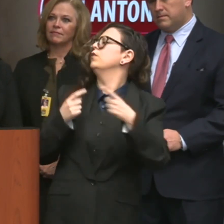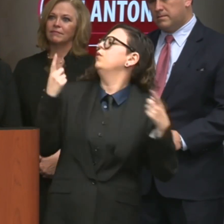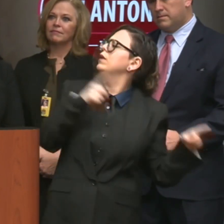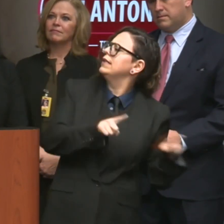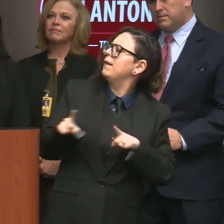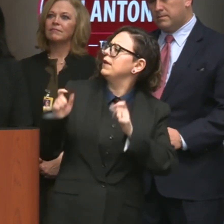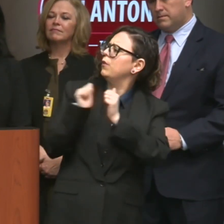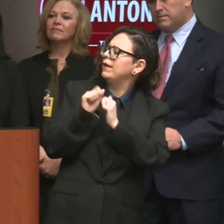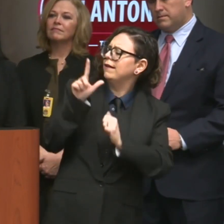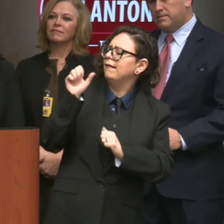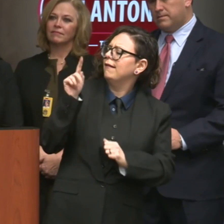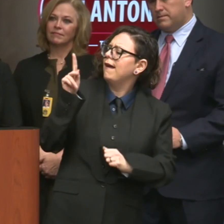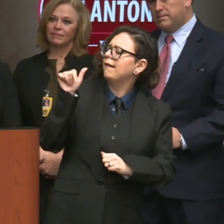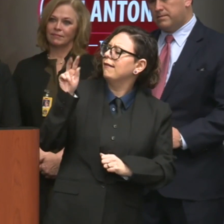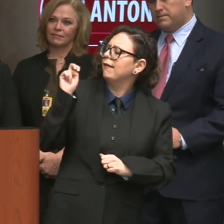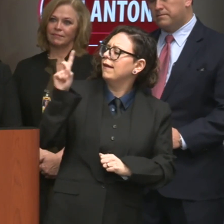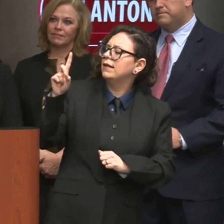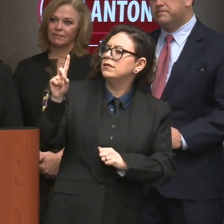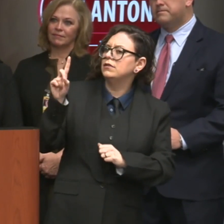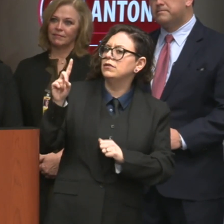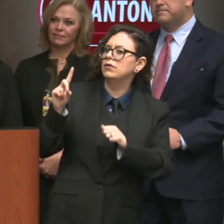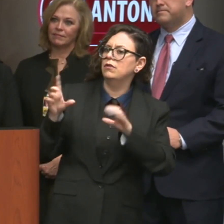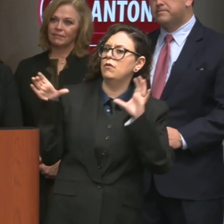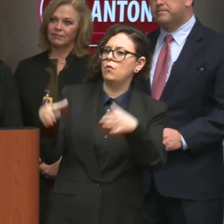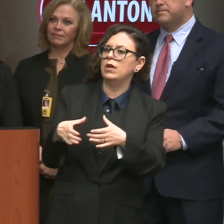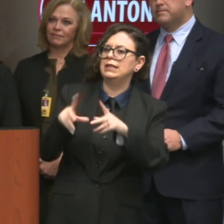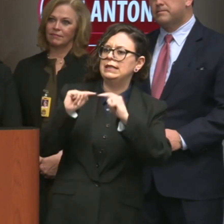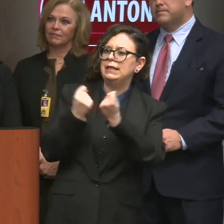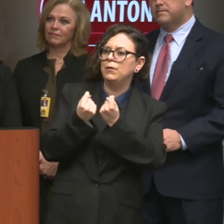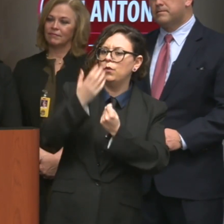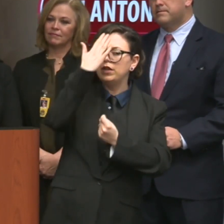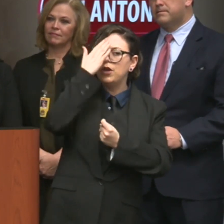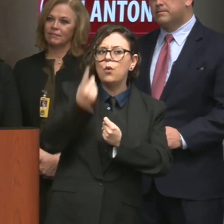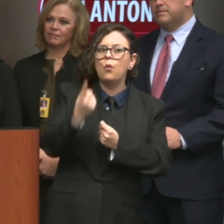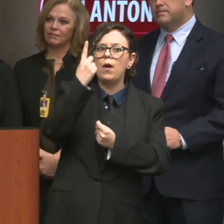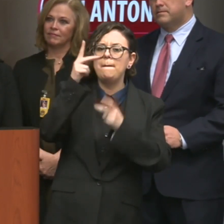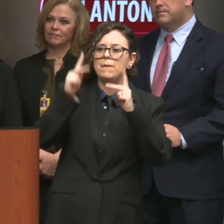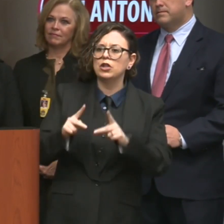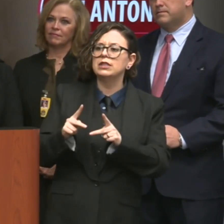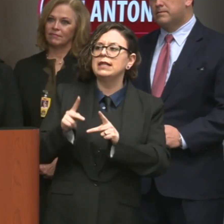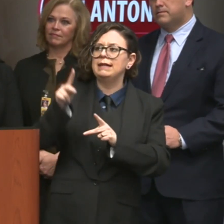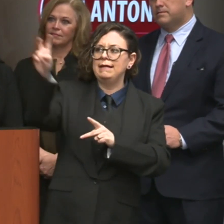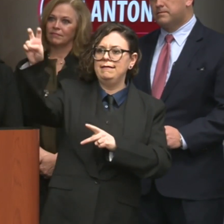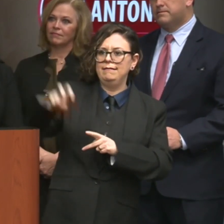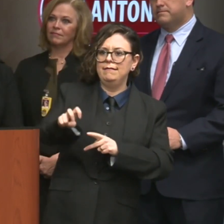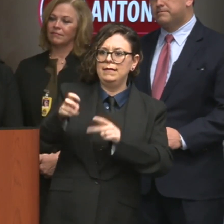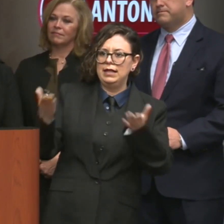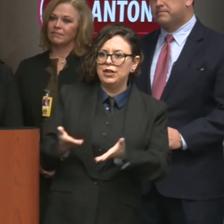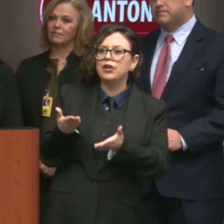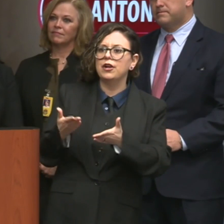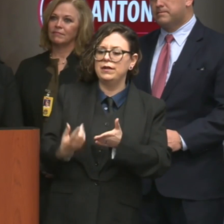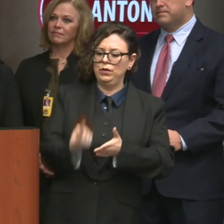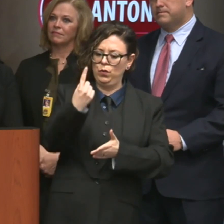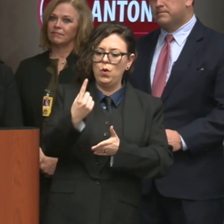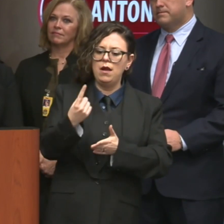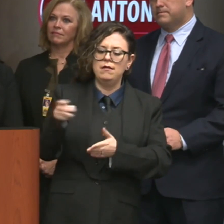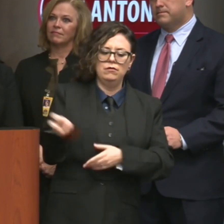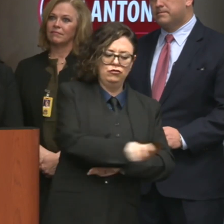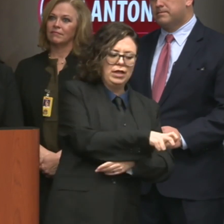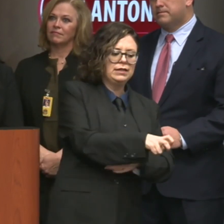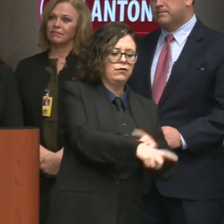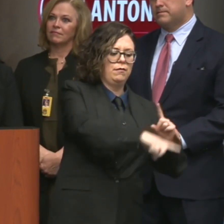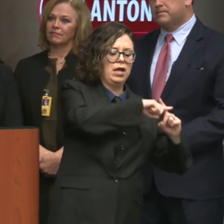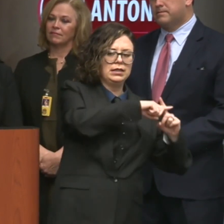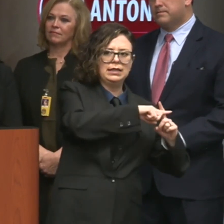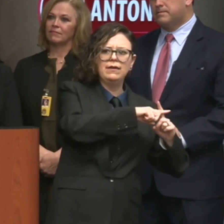now? We know one of these people who was evacuated now has it. What's being done to make sure that there are not more people in quarantine that